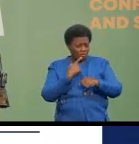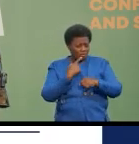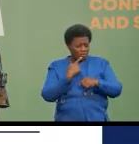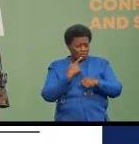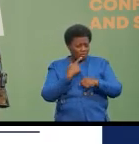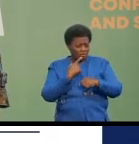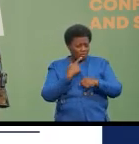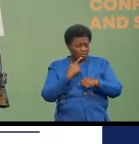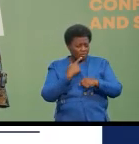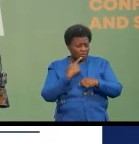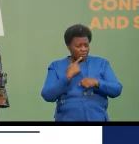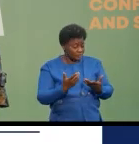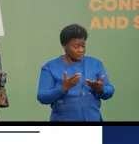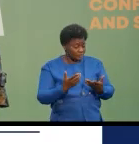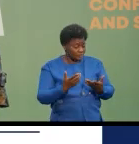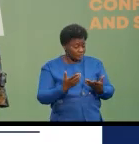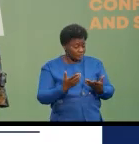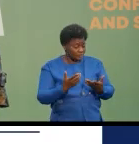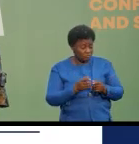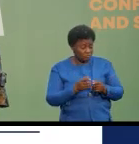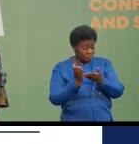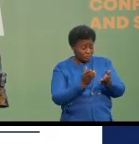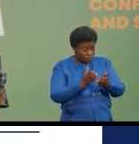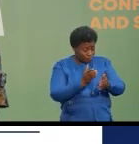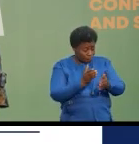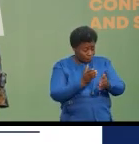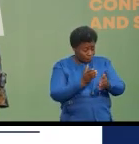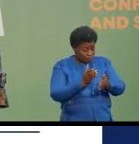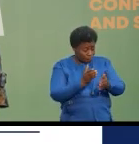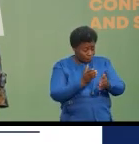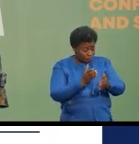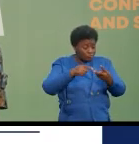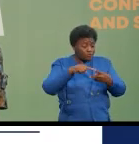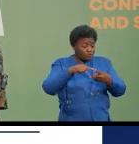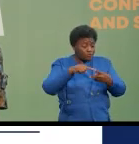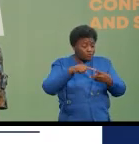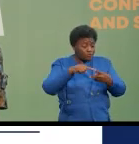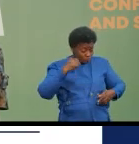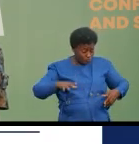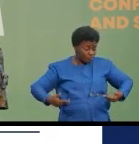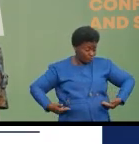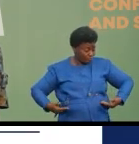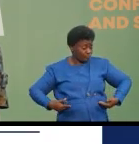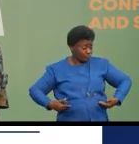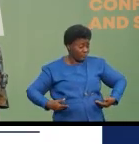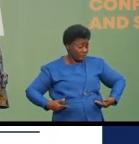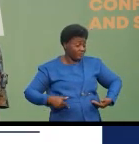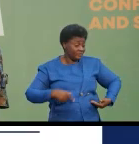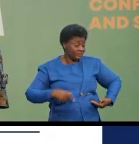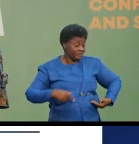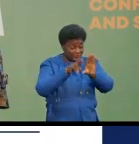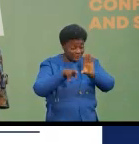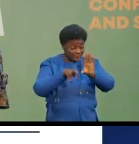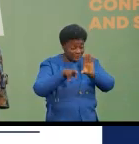that impede progress among women and adolescent girls? The other point is the regional disparity that